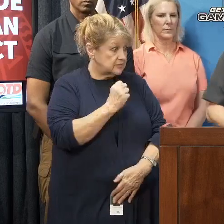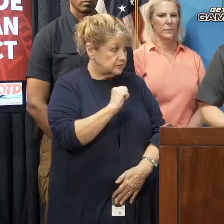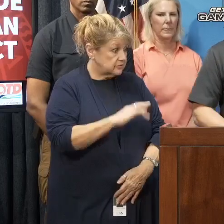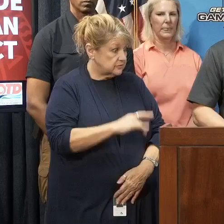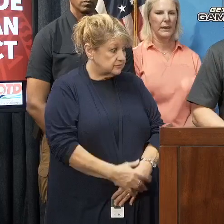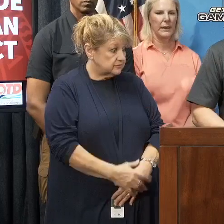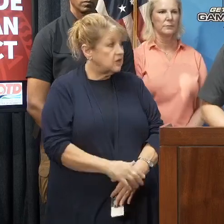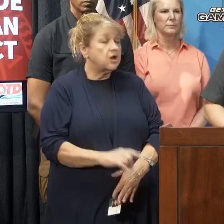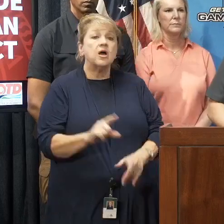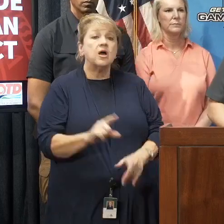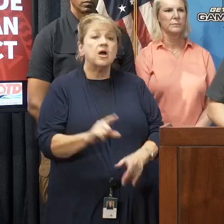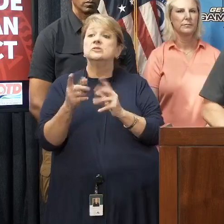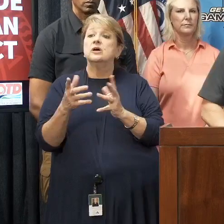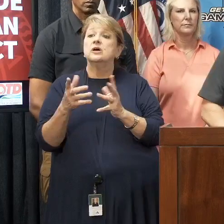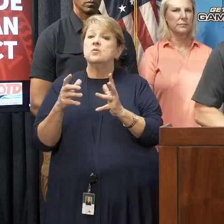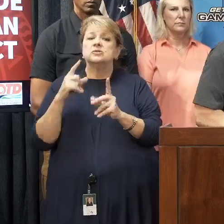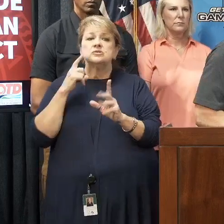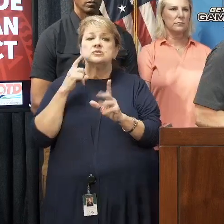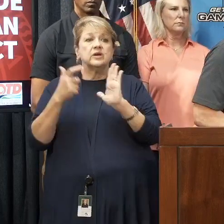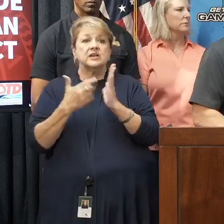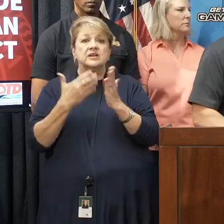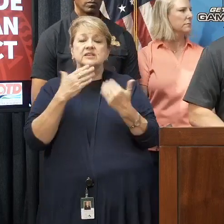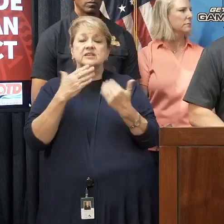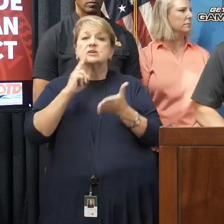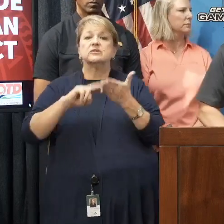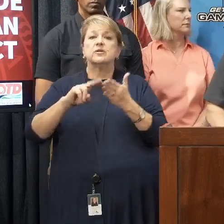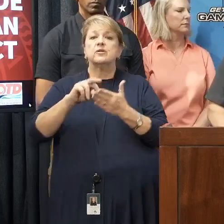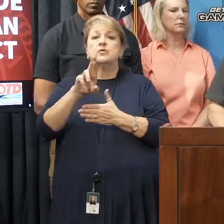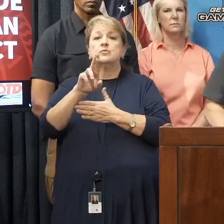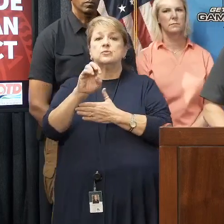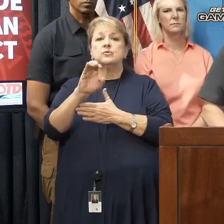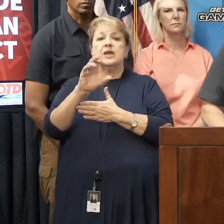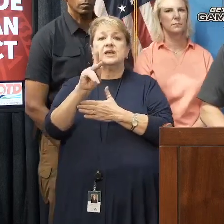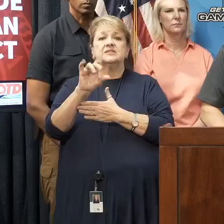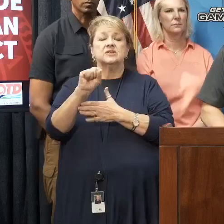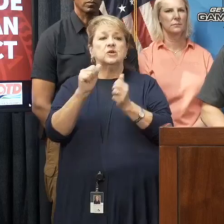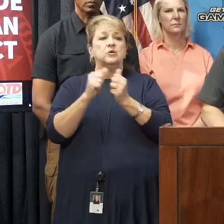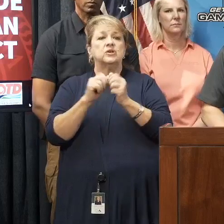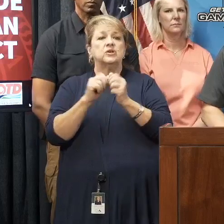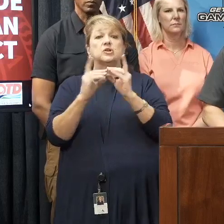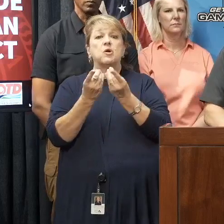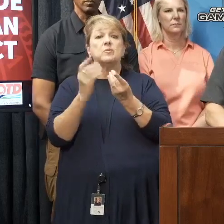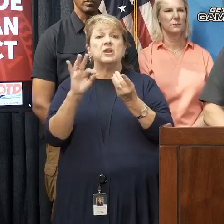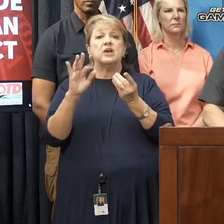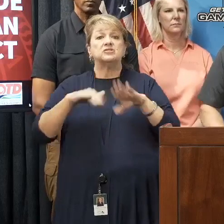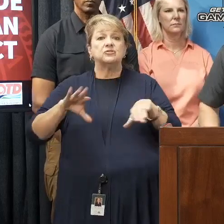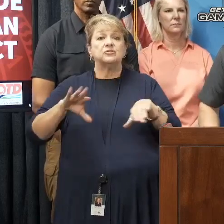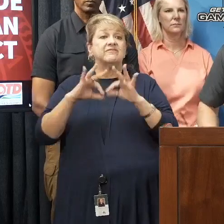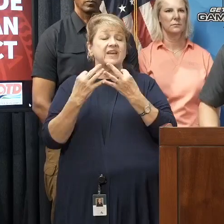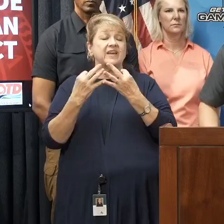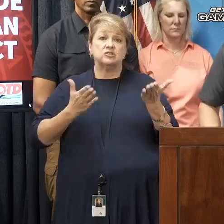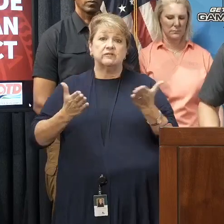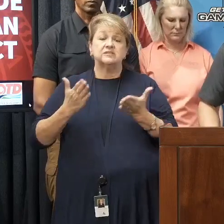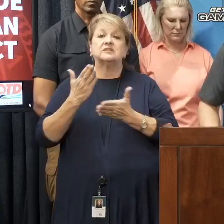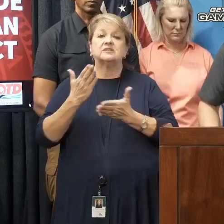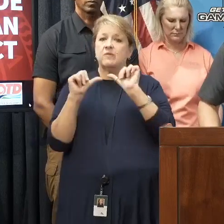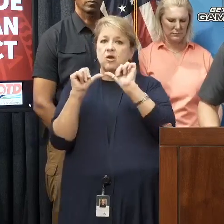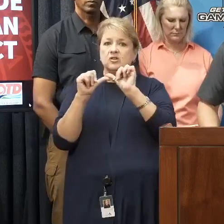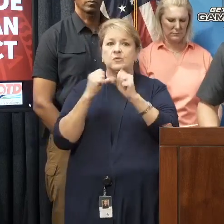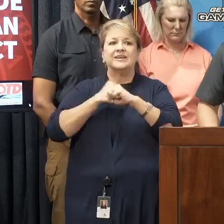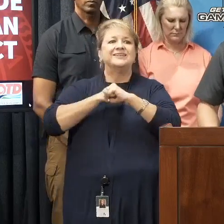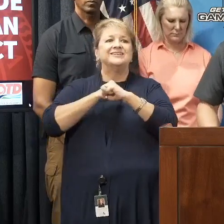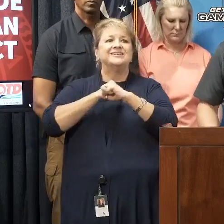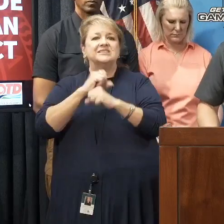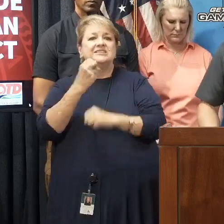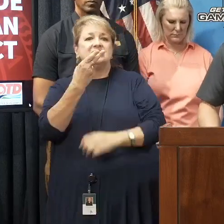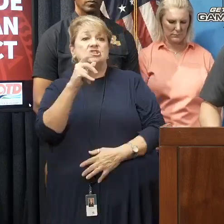I also want to just recognize and thank Secretary Ricks for being here from Department of Children and Family Services, as we've had some ongoing shelter